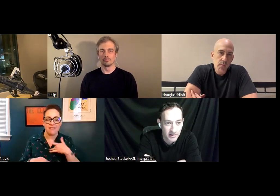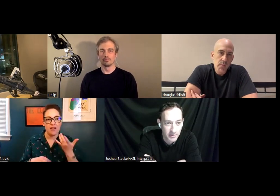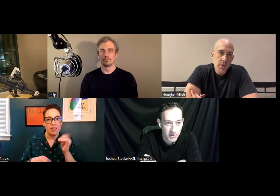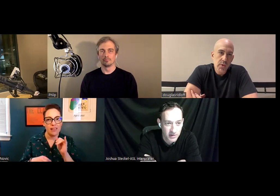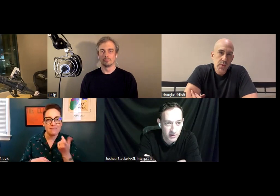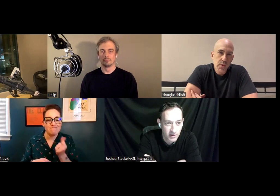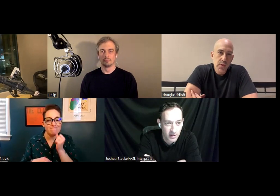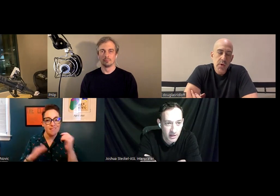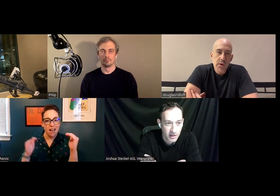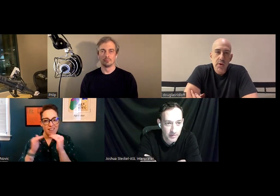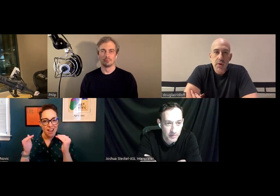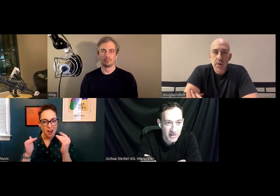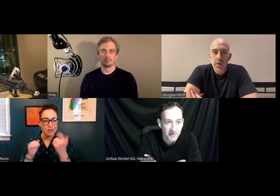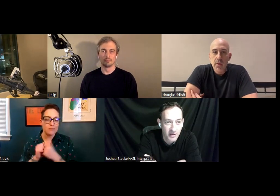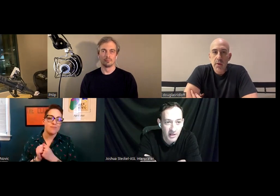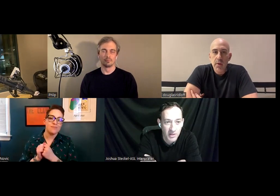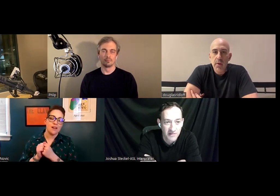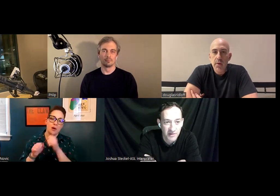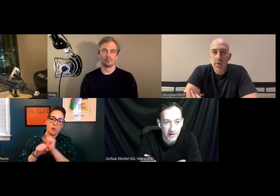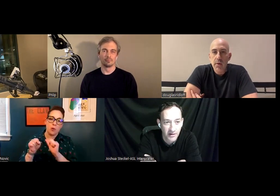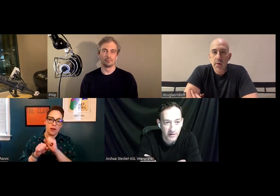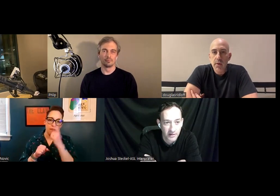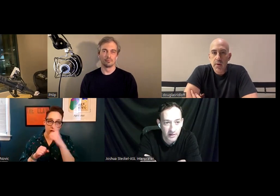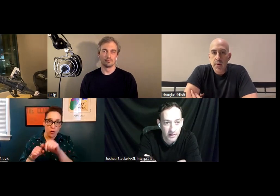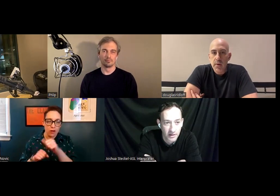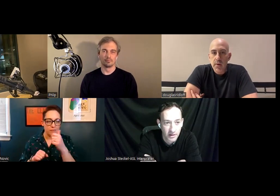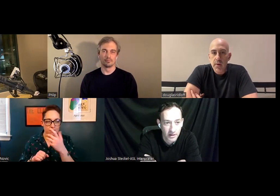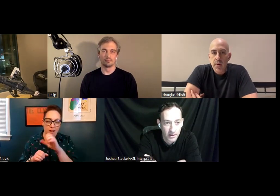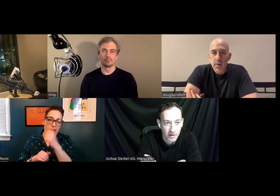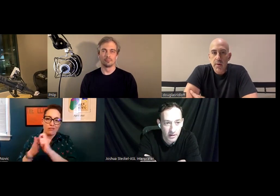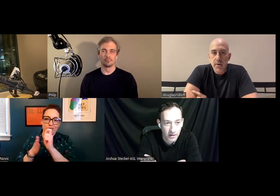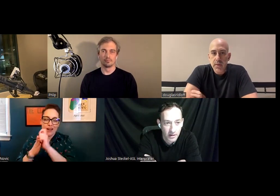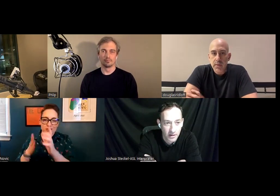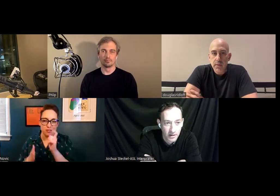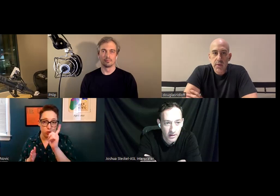accept personally, because I felt like it wasn't fair.